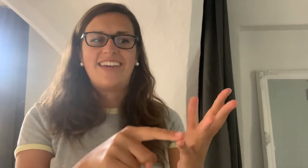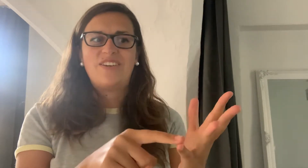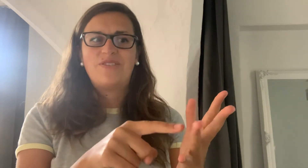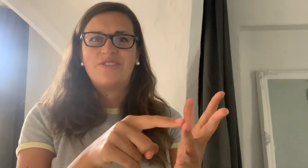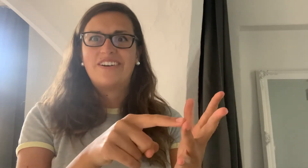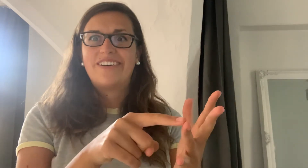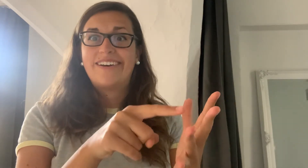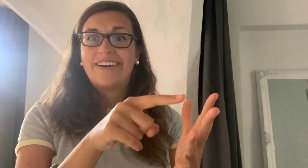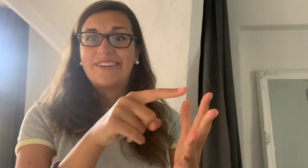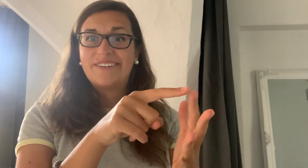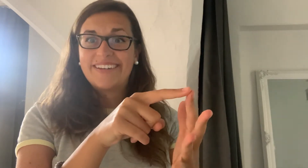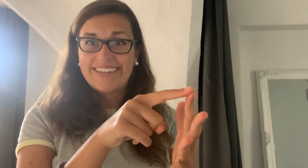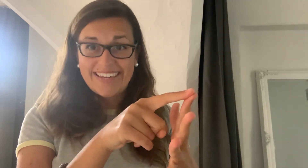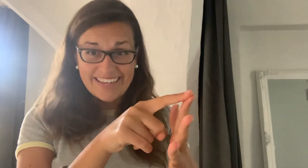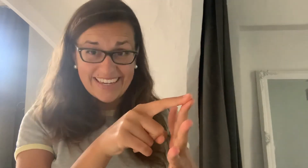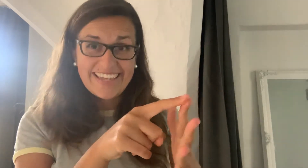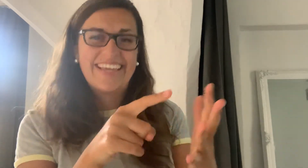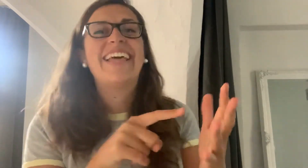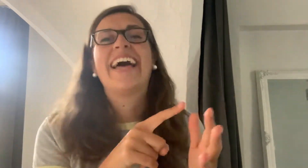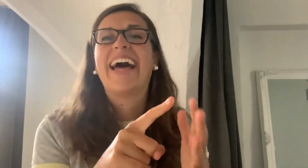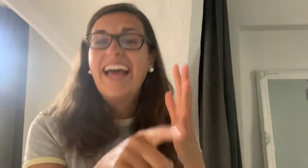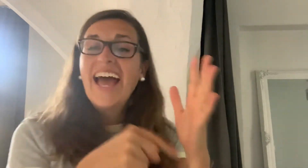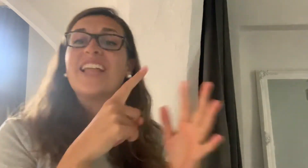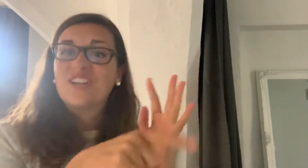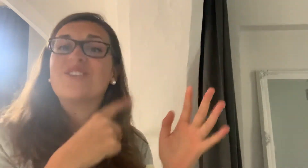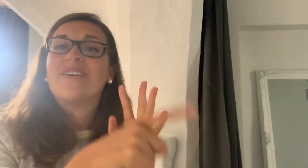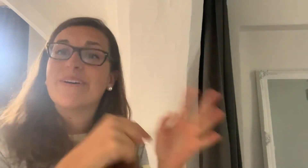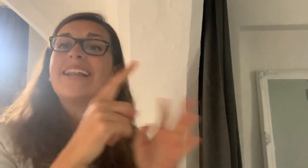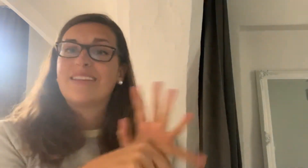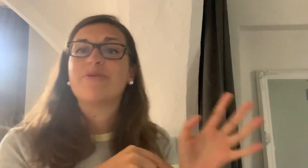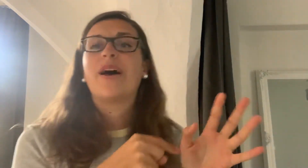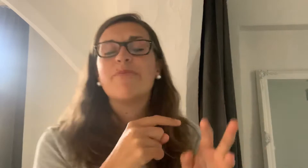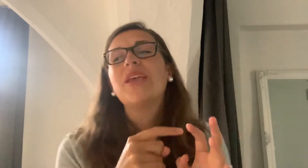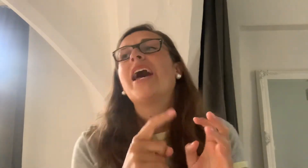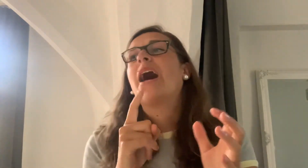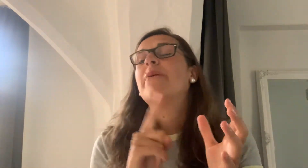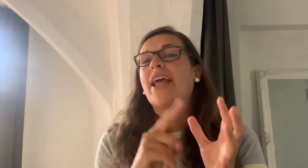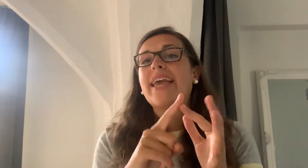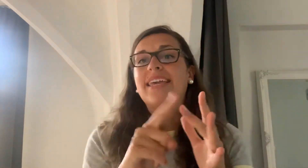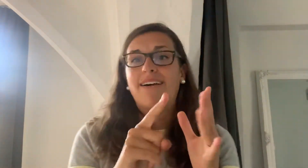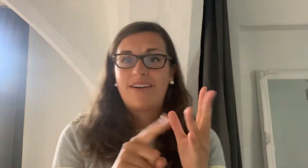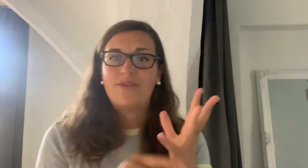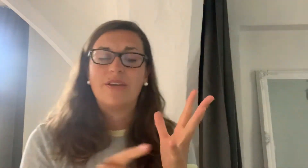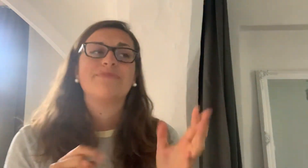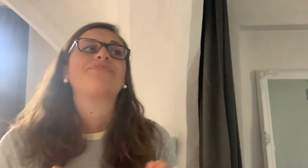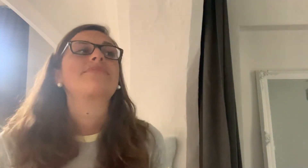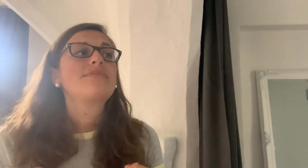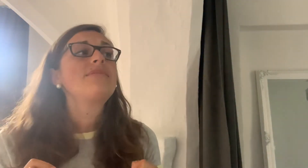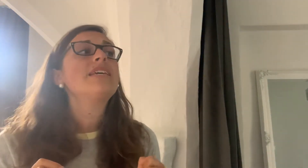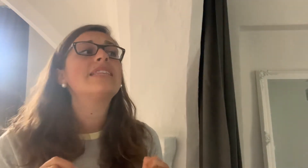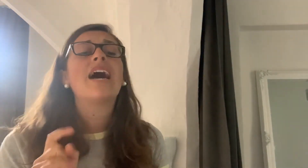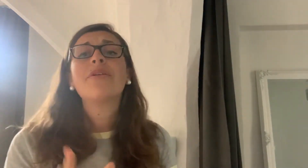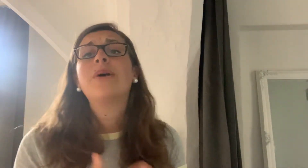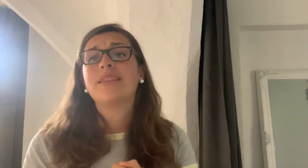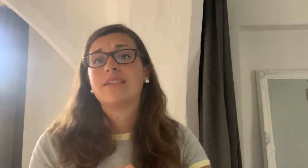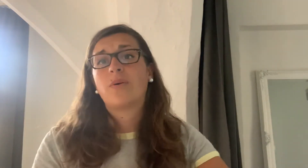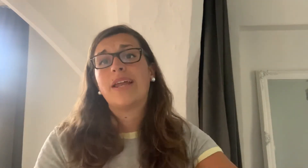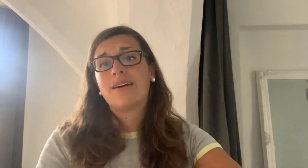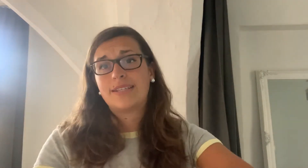U, O, E. And you can try muddling them all up. But A, E, I, O, U. The other one that's quite a nice